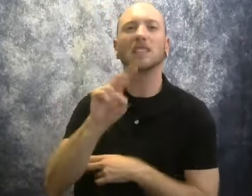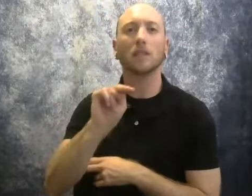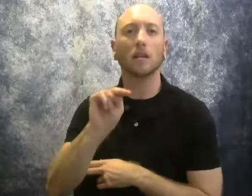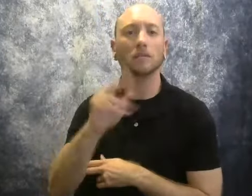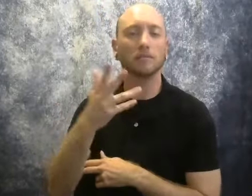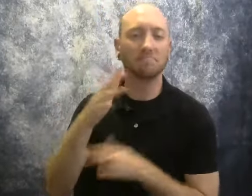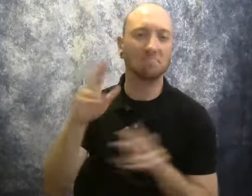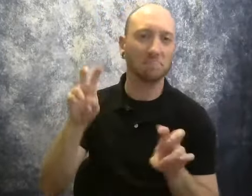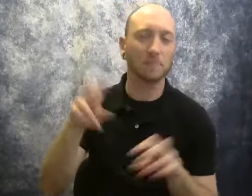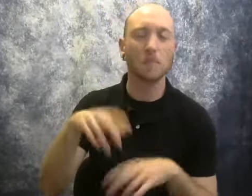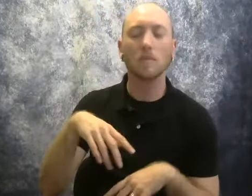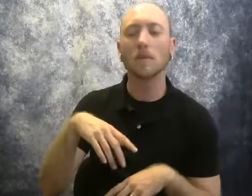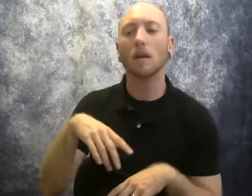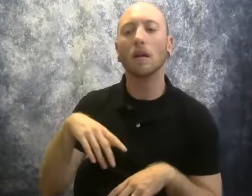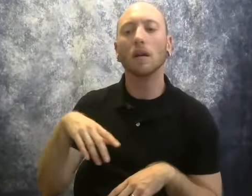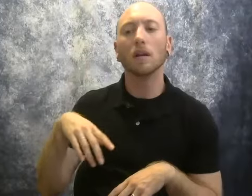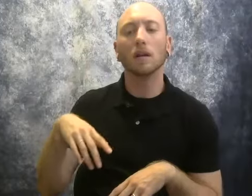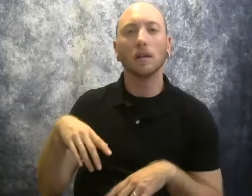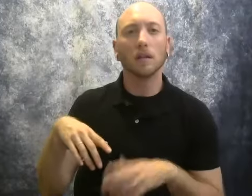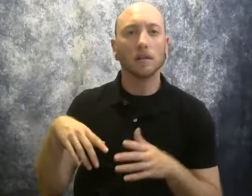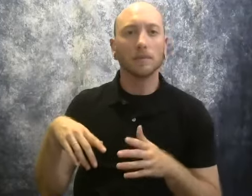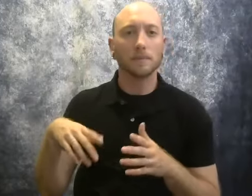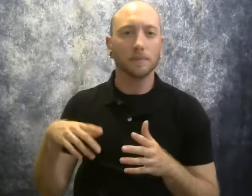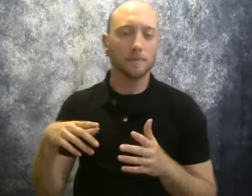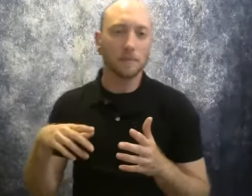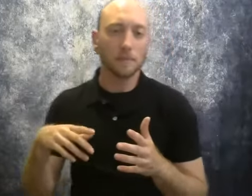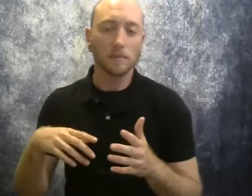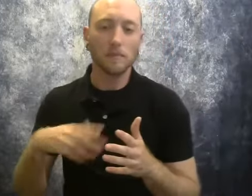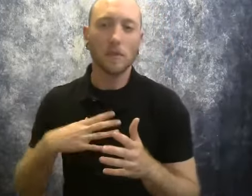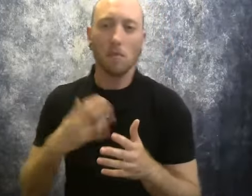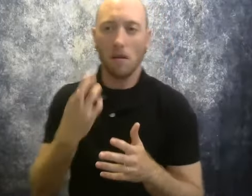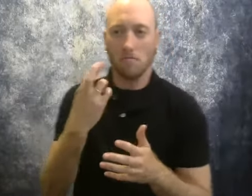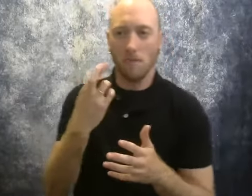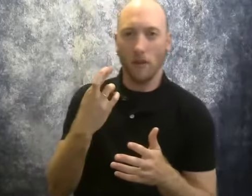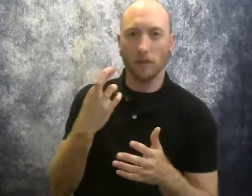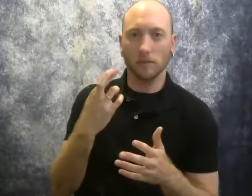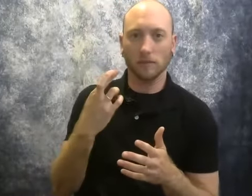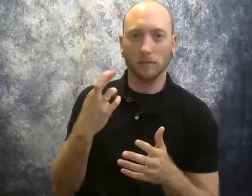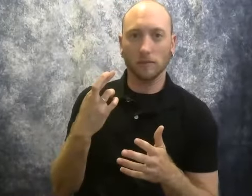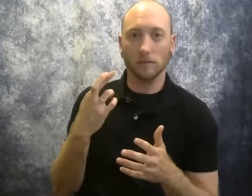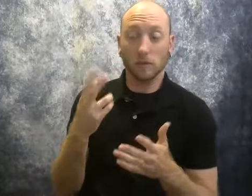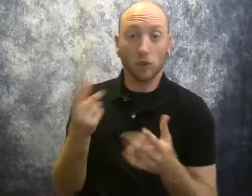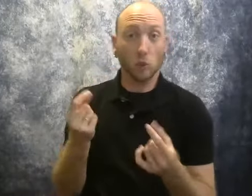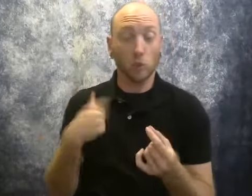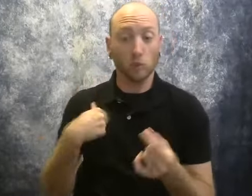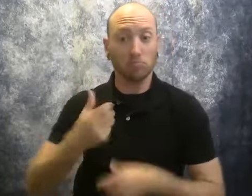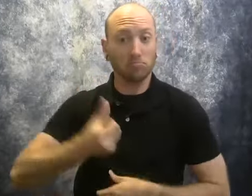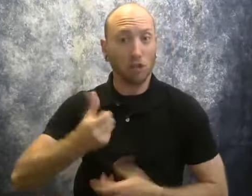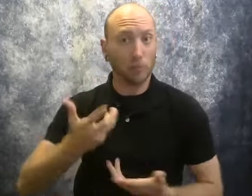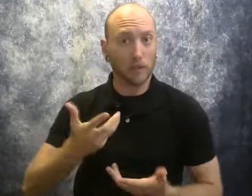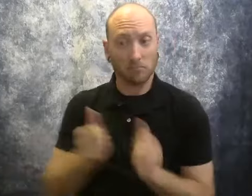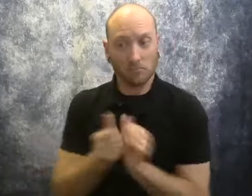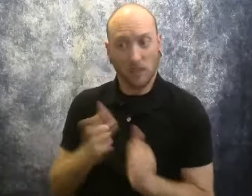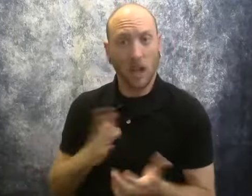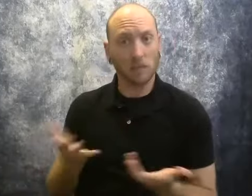old magazine of the time. And in the end, we and my friend of mine, best friend of mine, and we